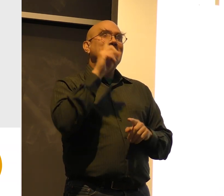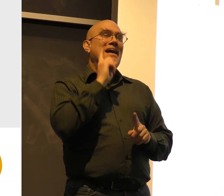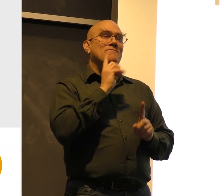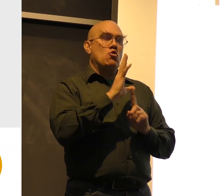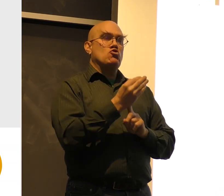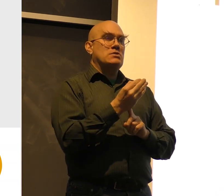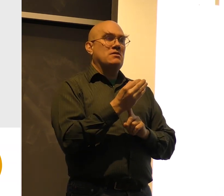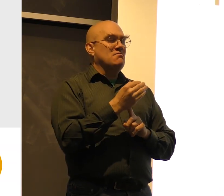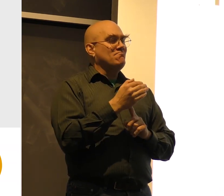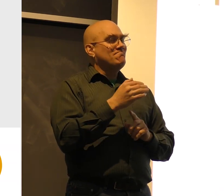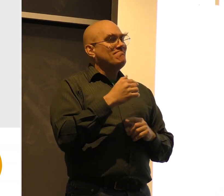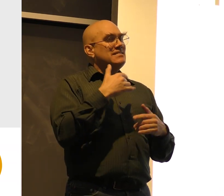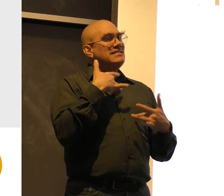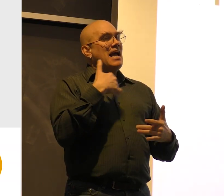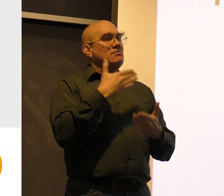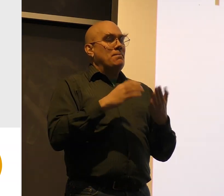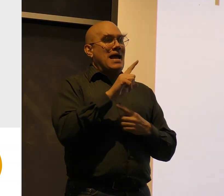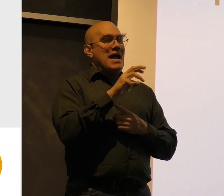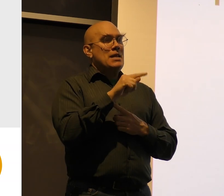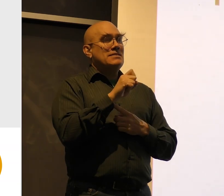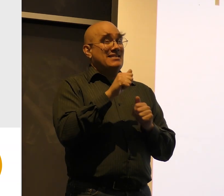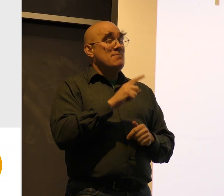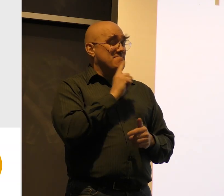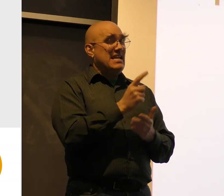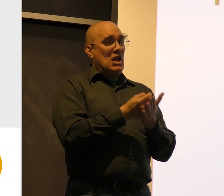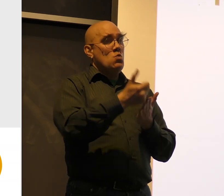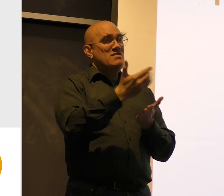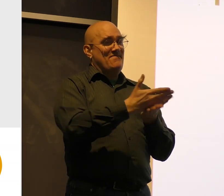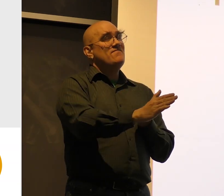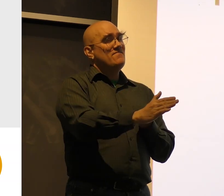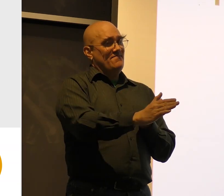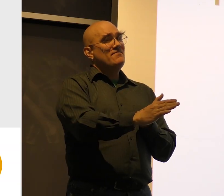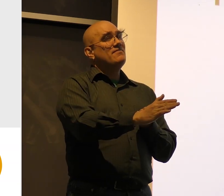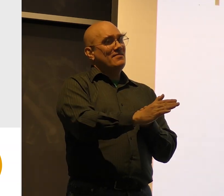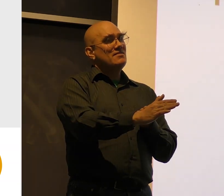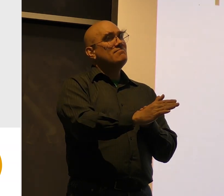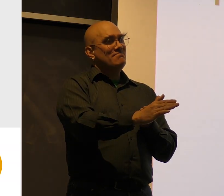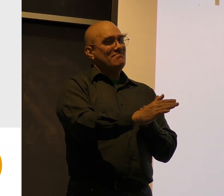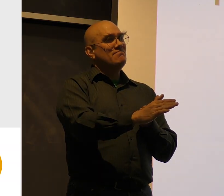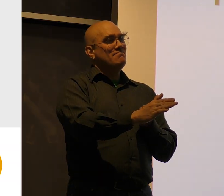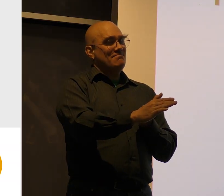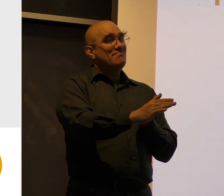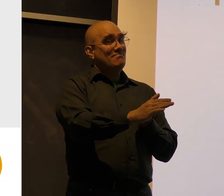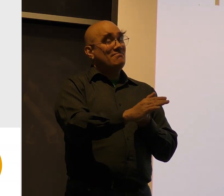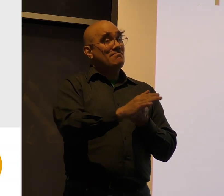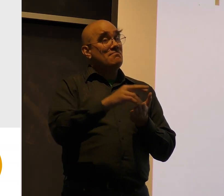school of thought that says, if you really subscribe to deaf culture, really it can be quite exclusive of people